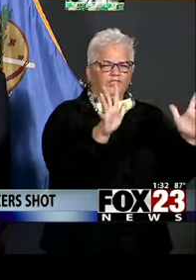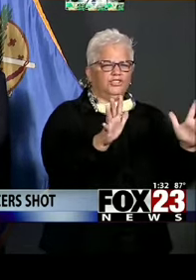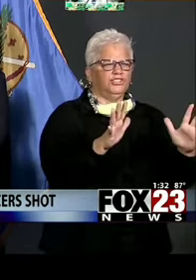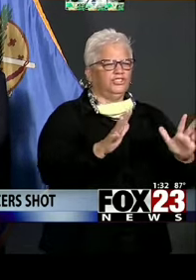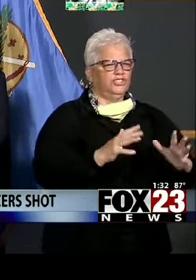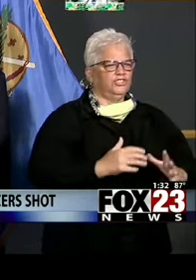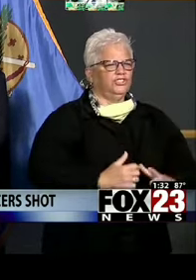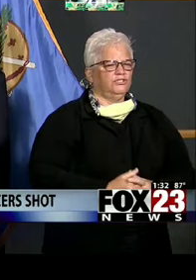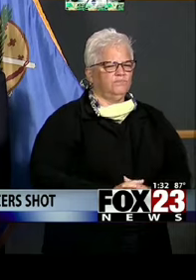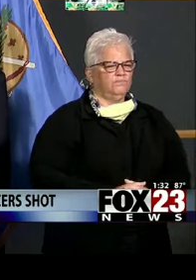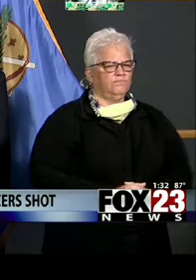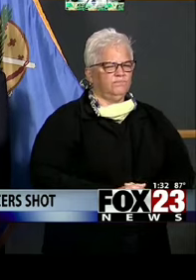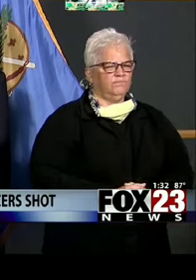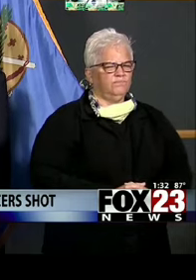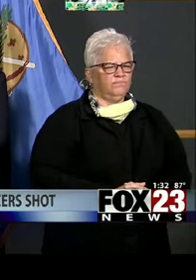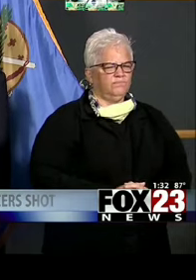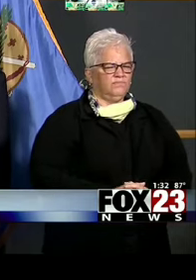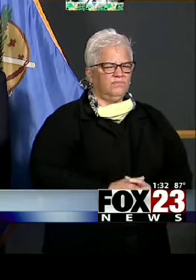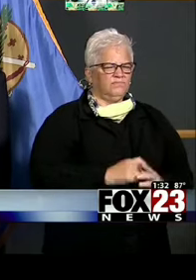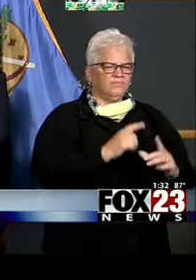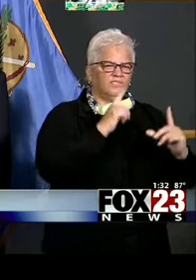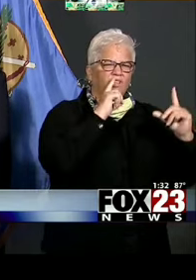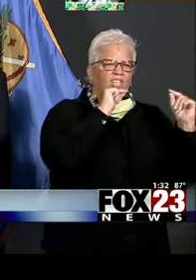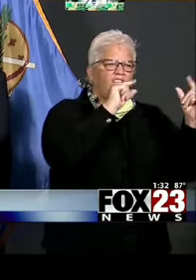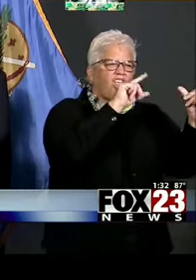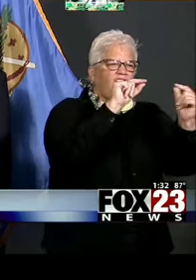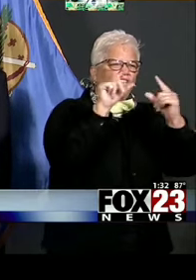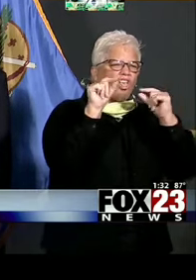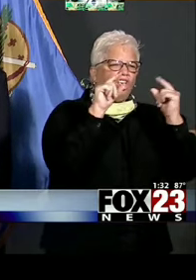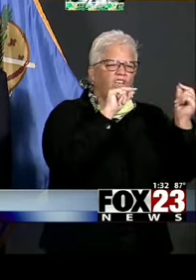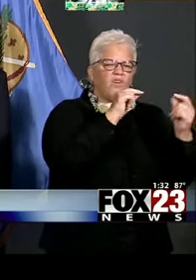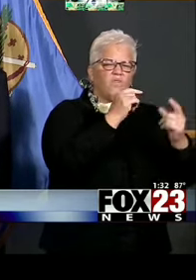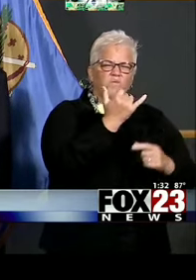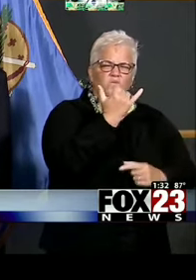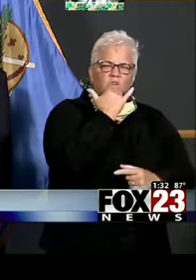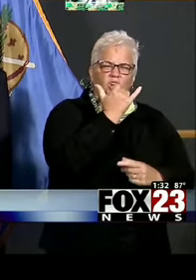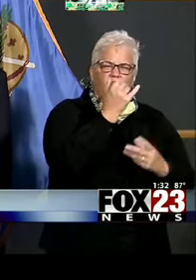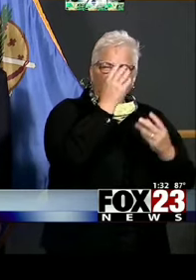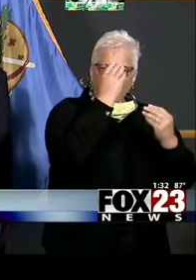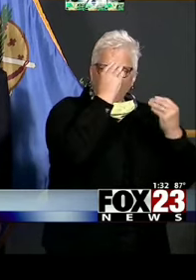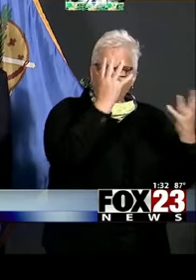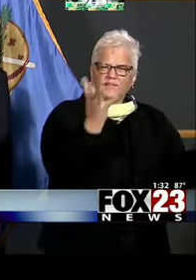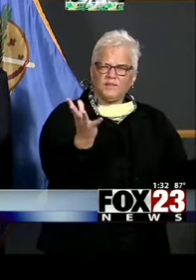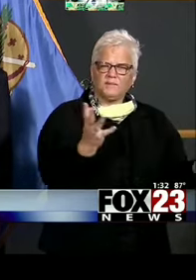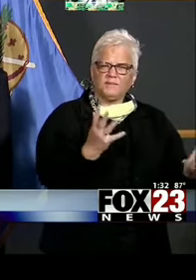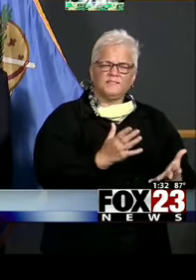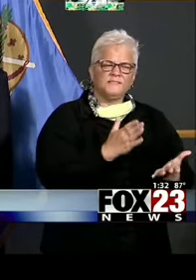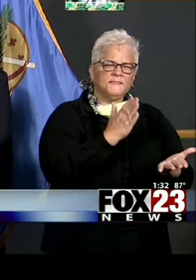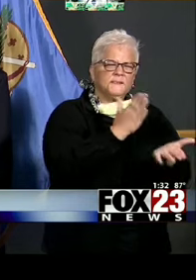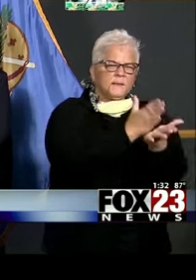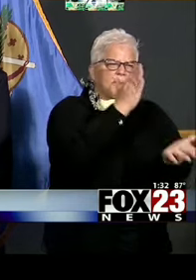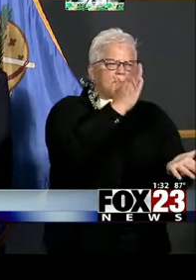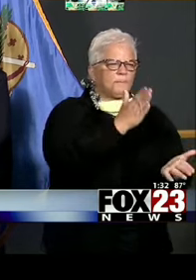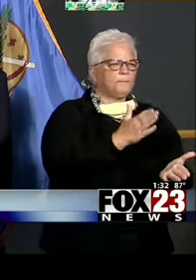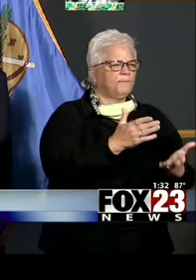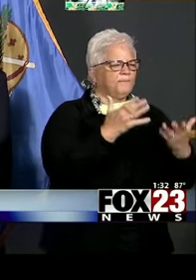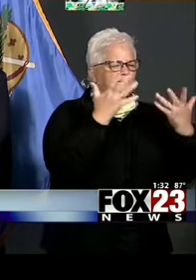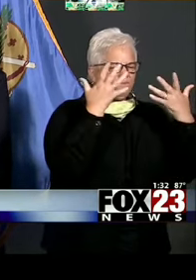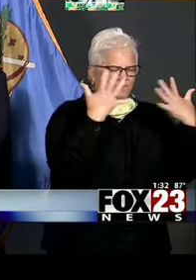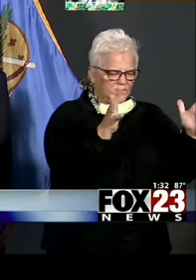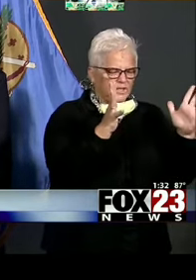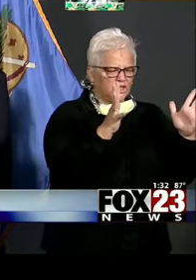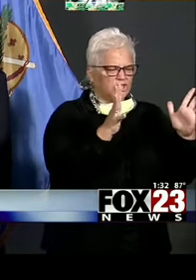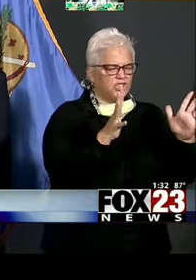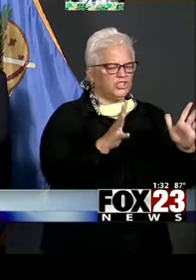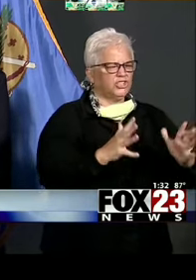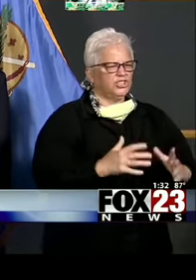Aurash Zarkeshan pulled David Anthony Ware over after seeing his car with a paper tag that had expired, according to court documents. Tulsa